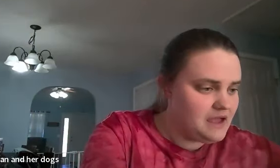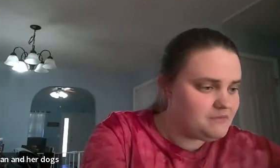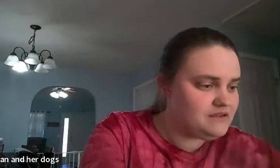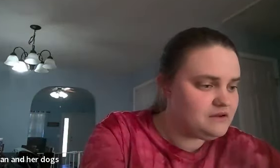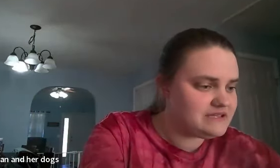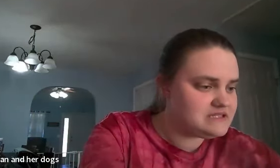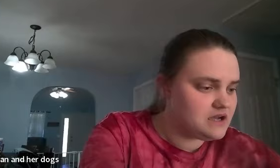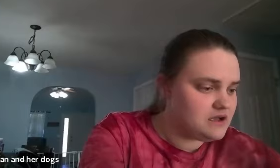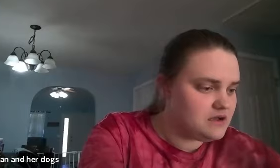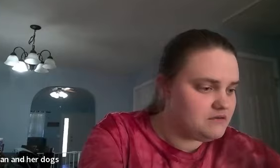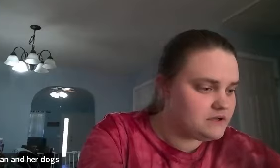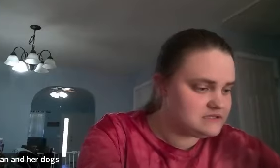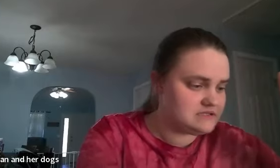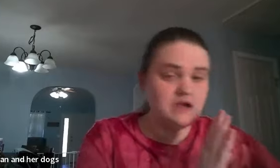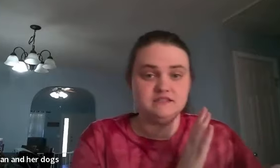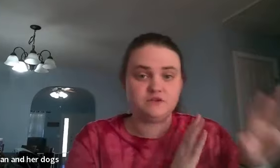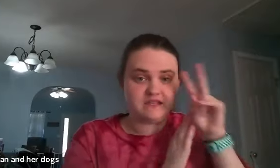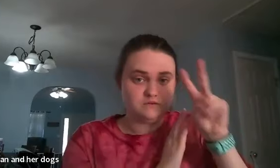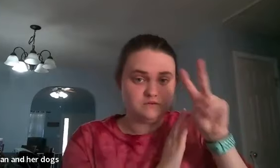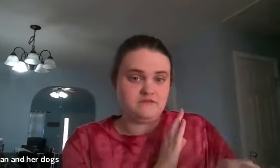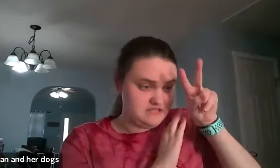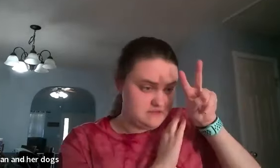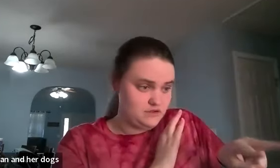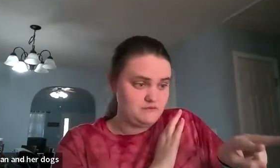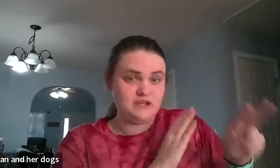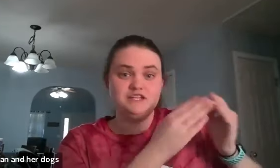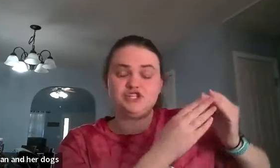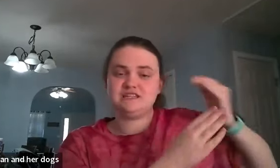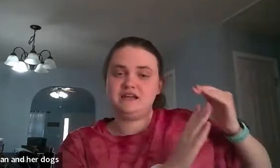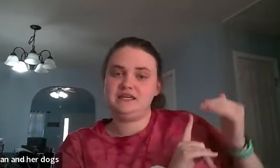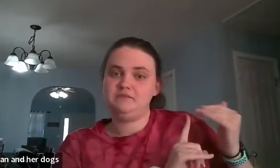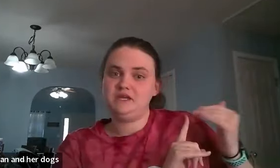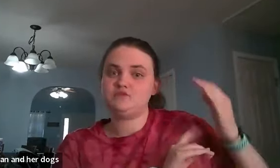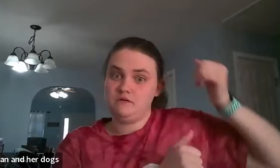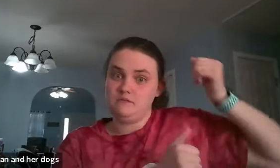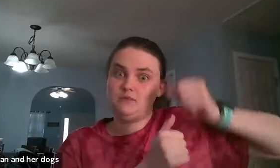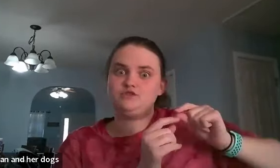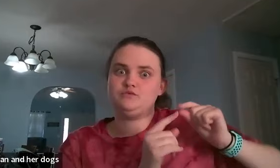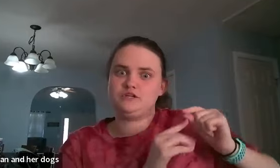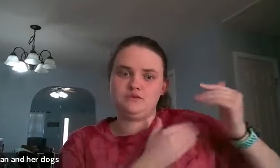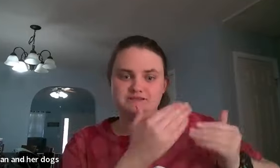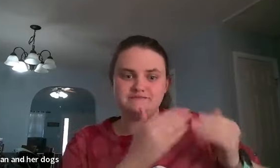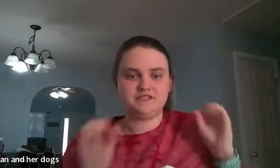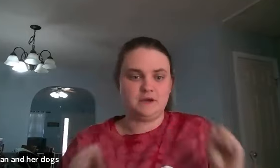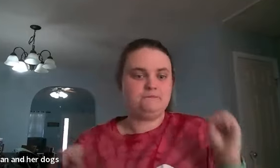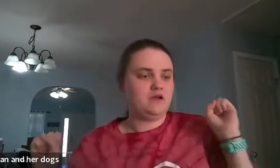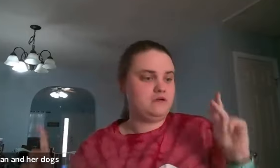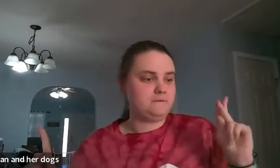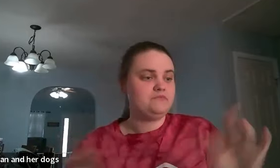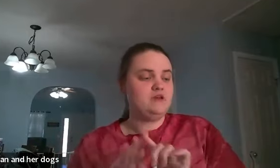And my little list of signs. So that's why if you see me looking over here, it's just to kind of keep me up so I remember which words were on. So, okay.